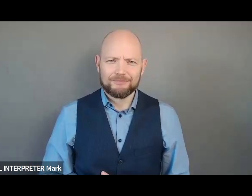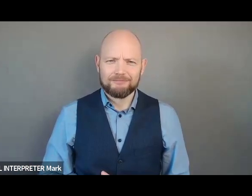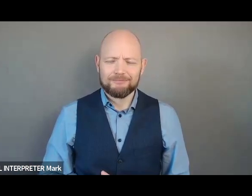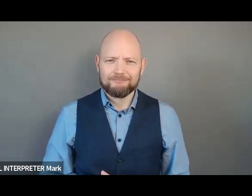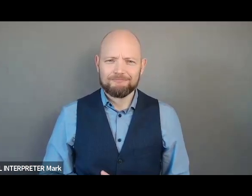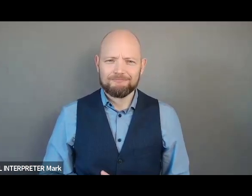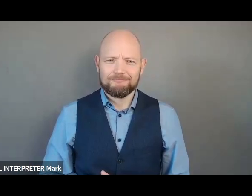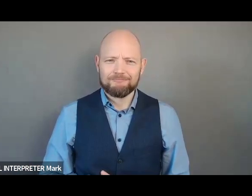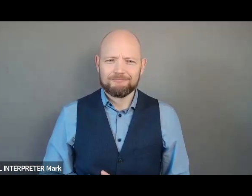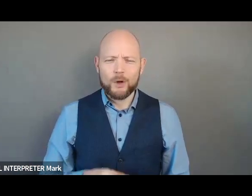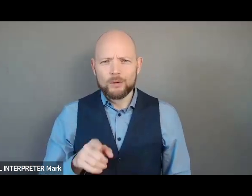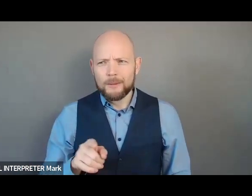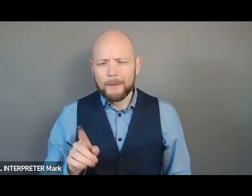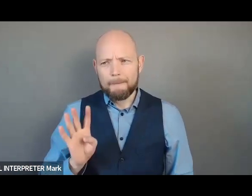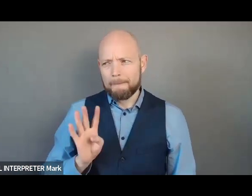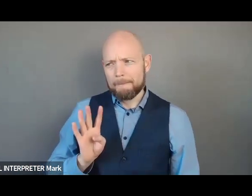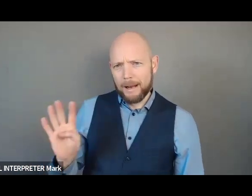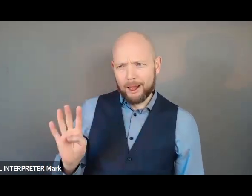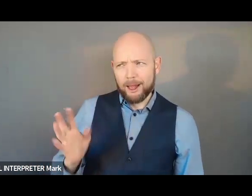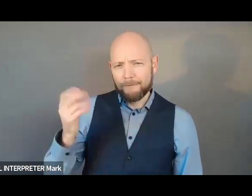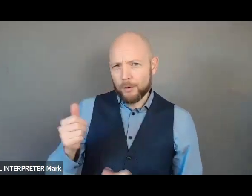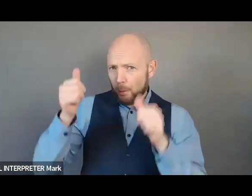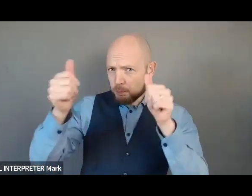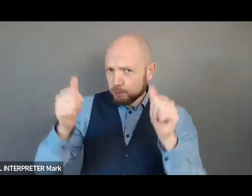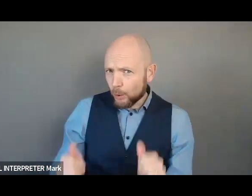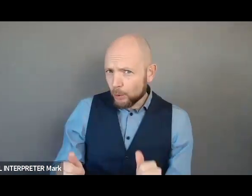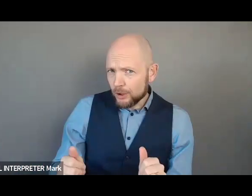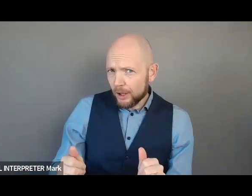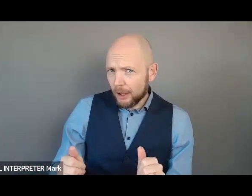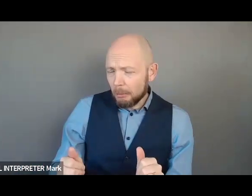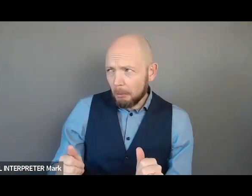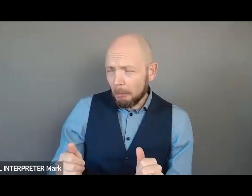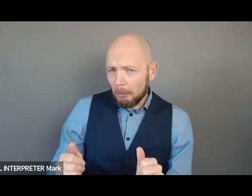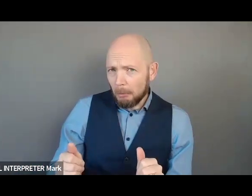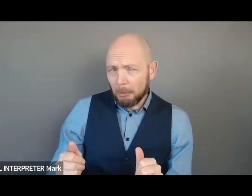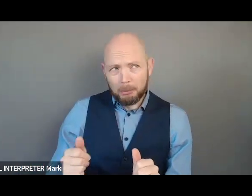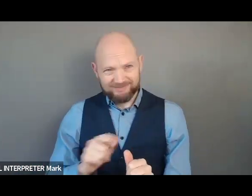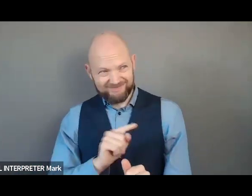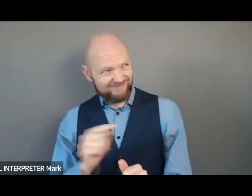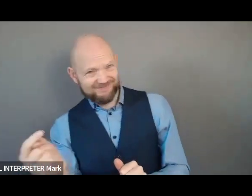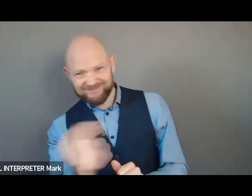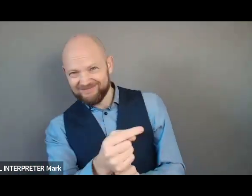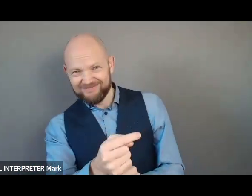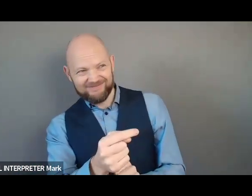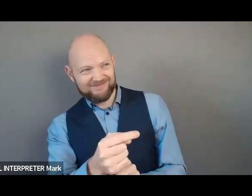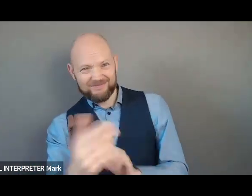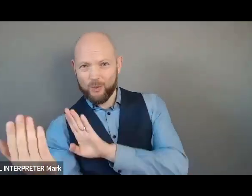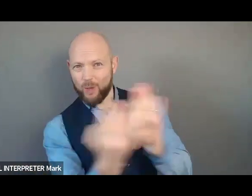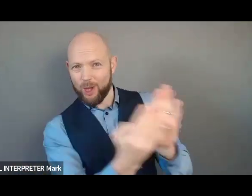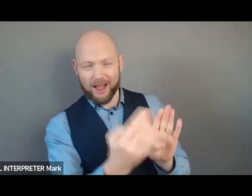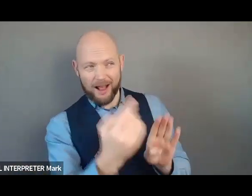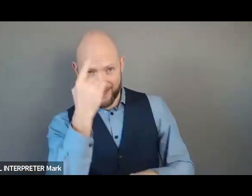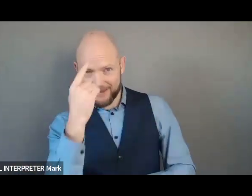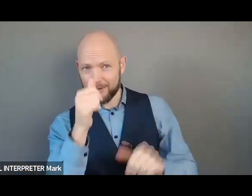people on our panel have got posters as well in the main area outside. Has anybody?